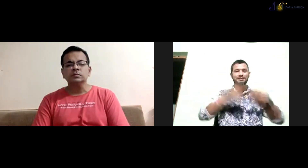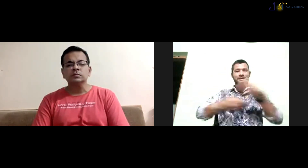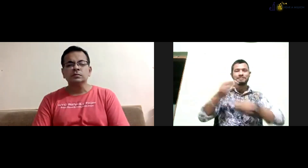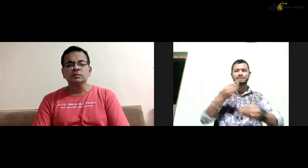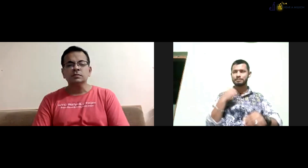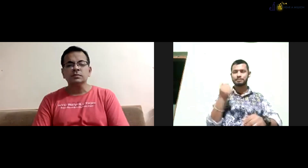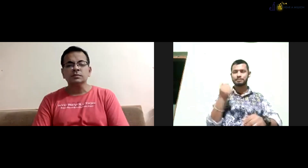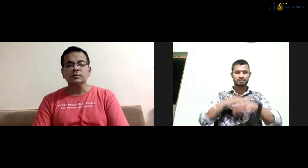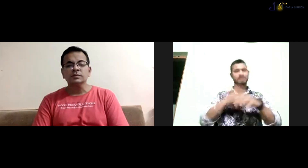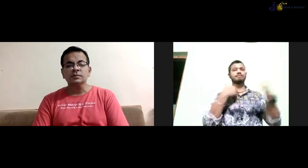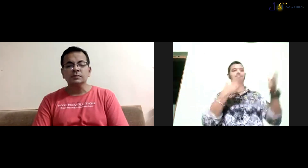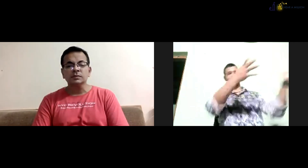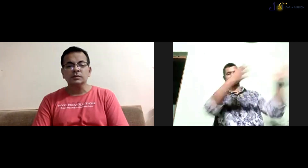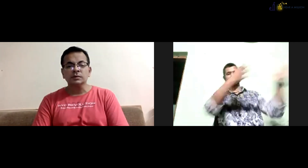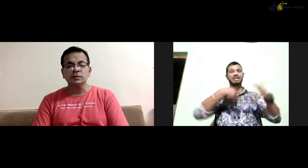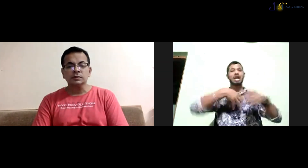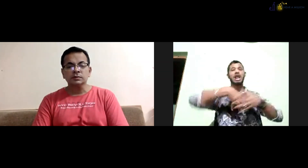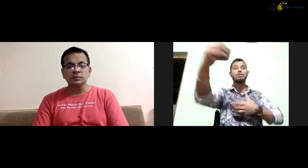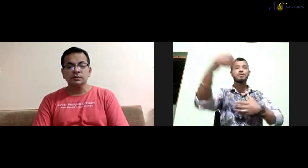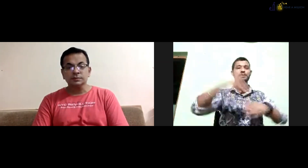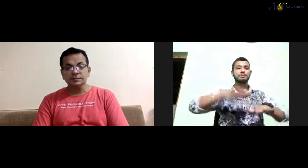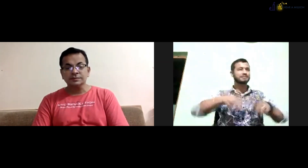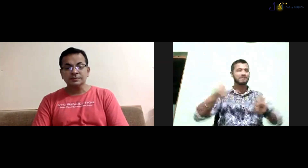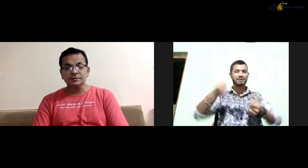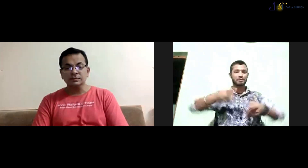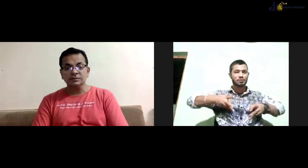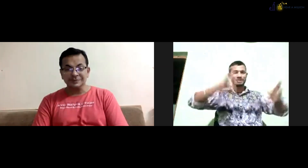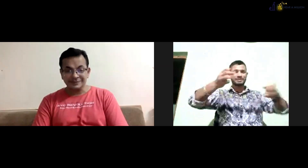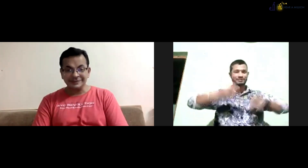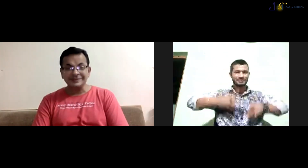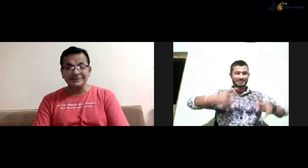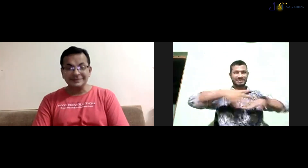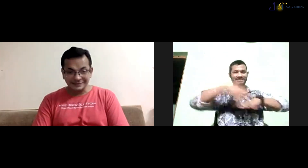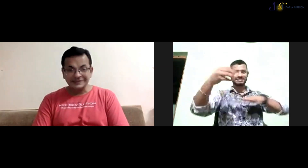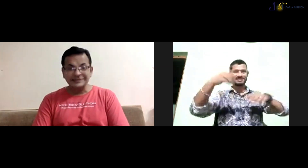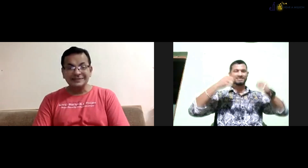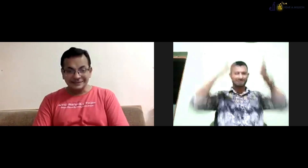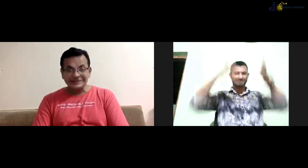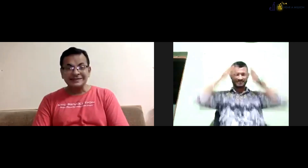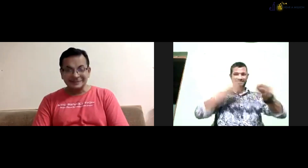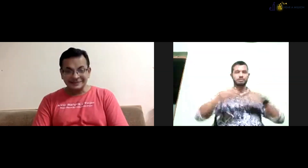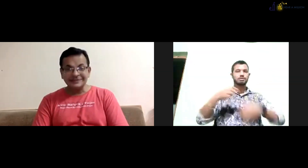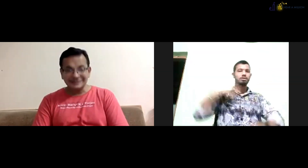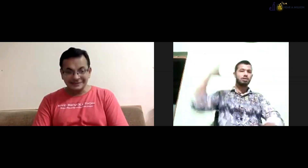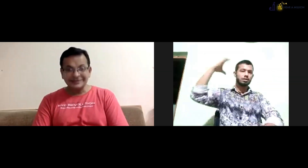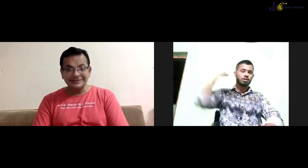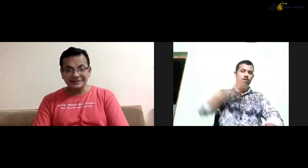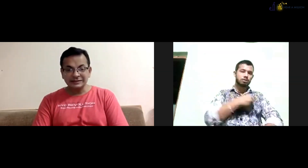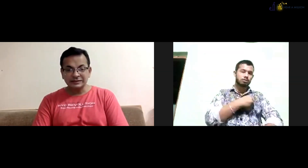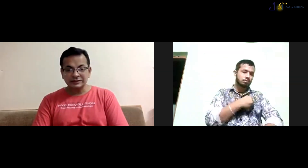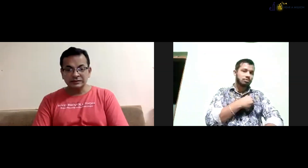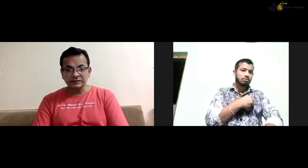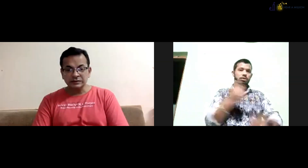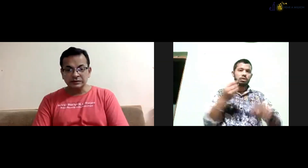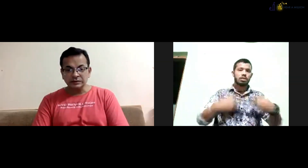I asked a lot of people that, yeah, I can go here and there, and on the road,